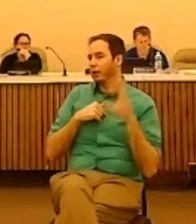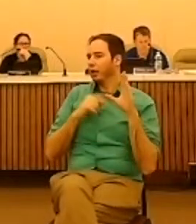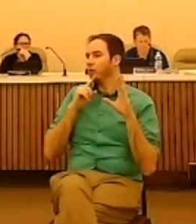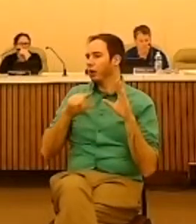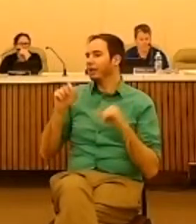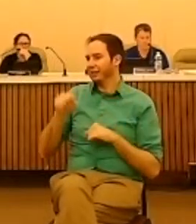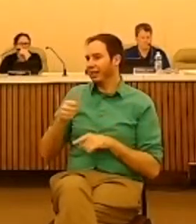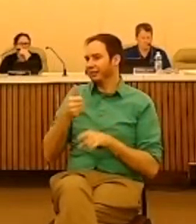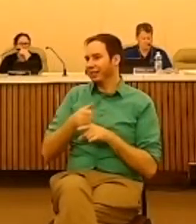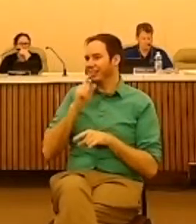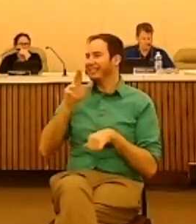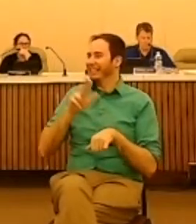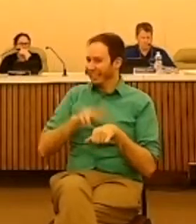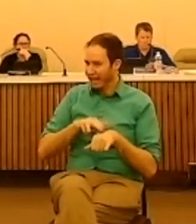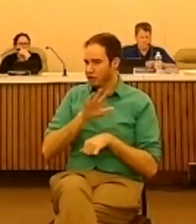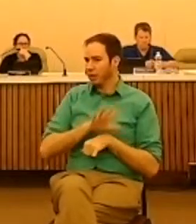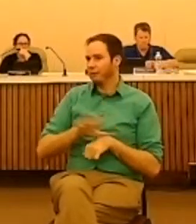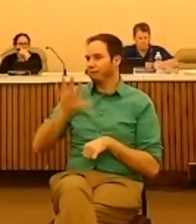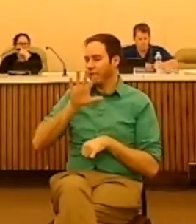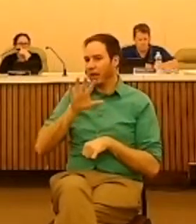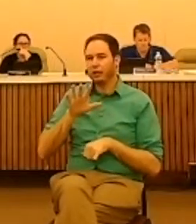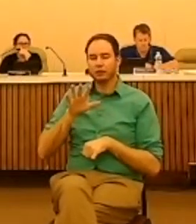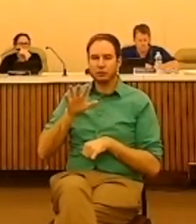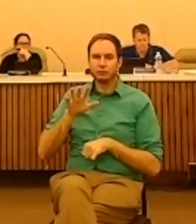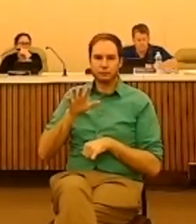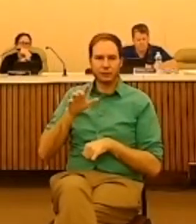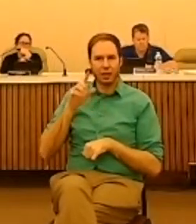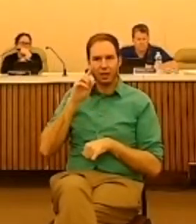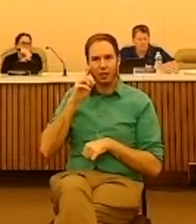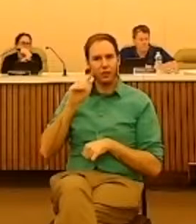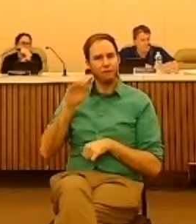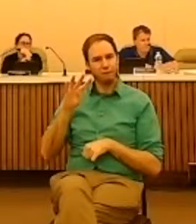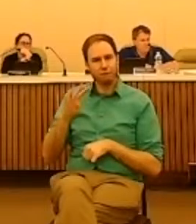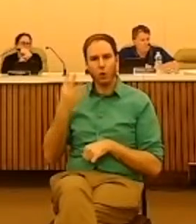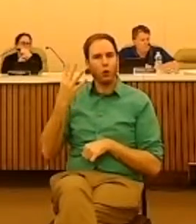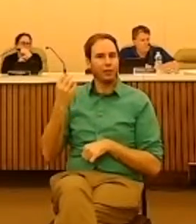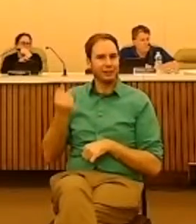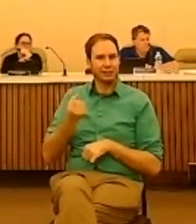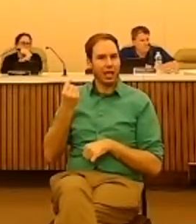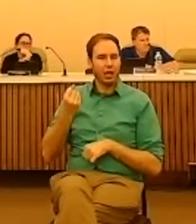yes, that is a national day. It's selected as the 4th Saturday.